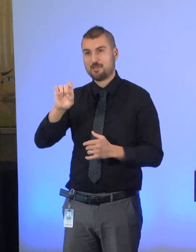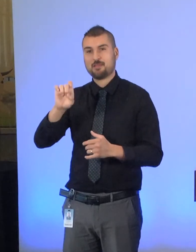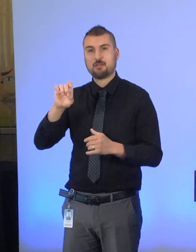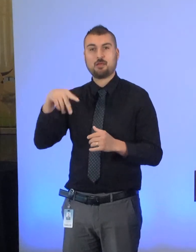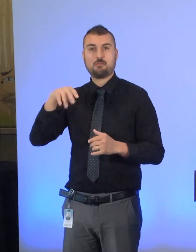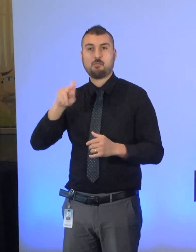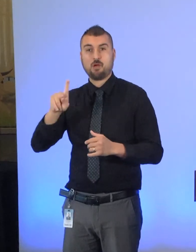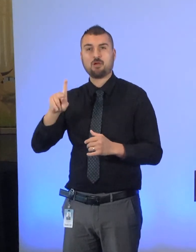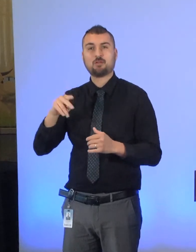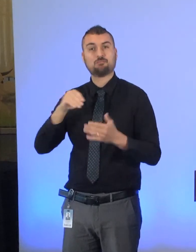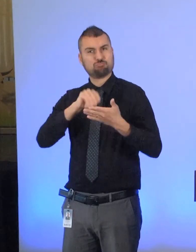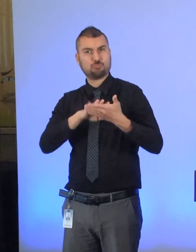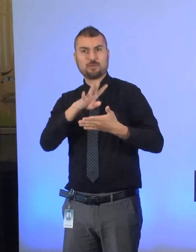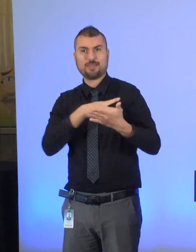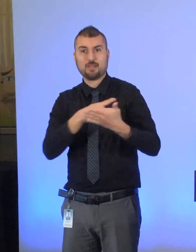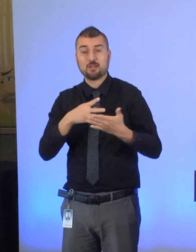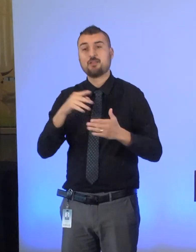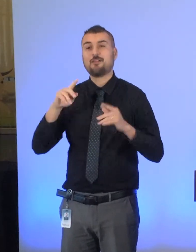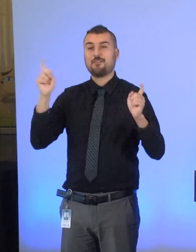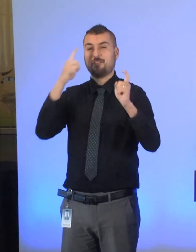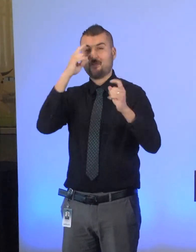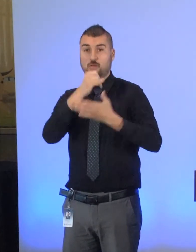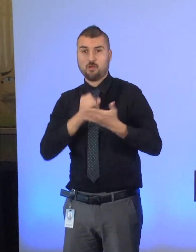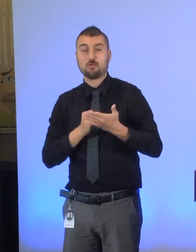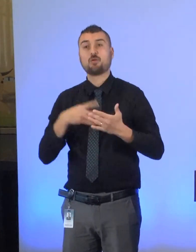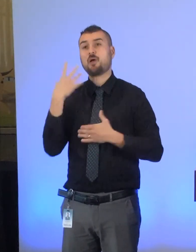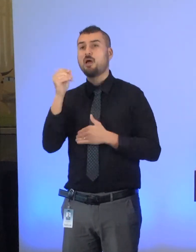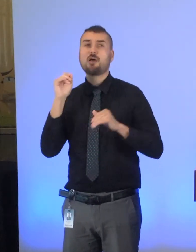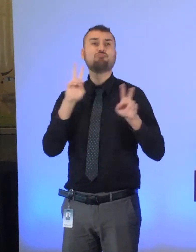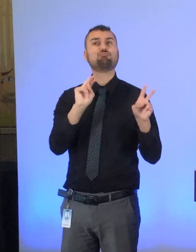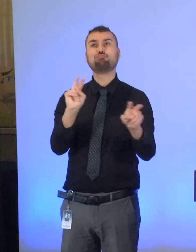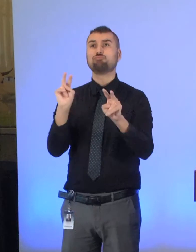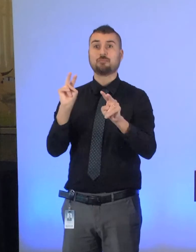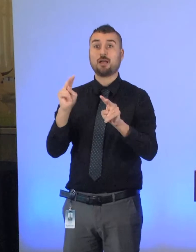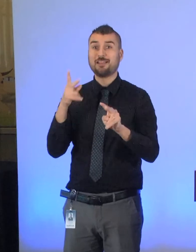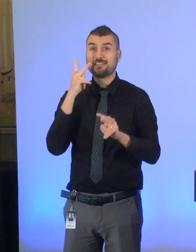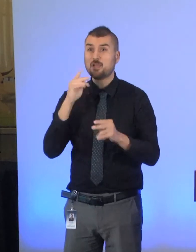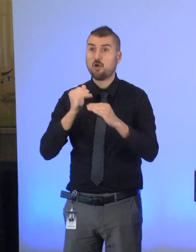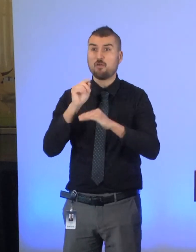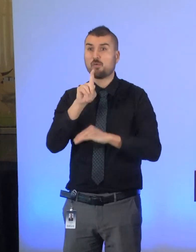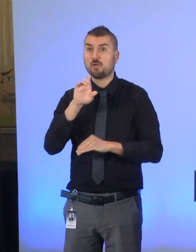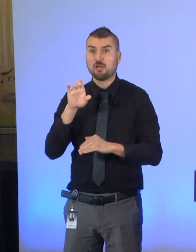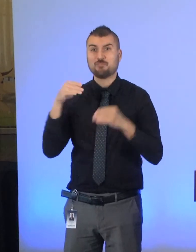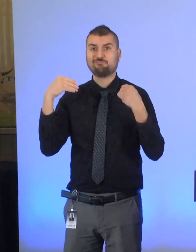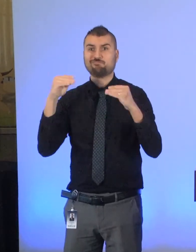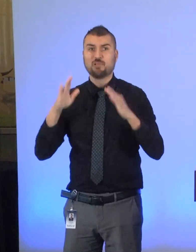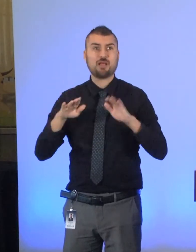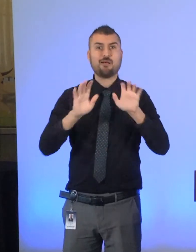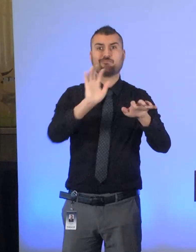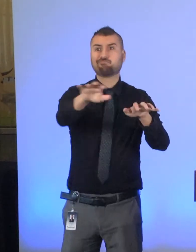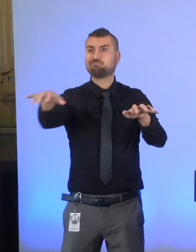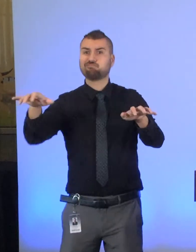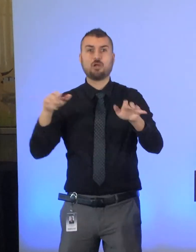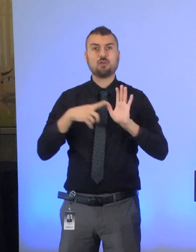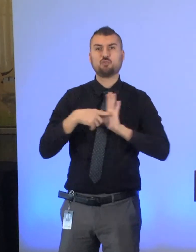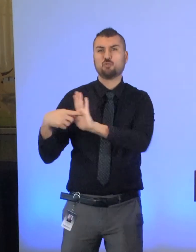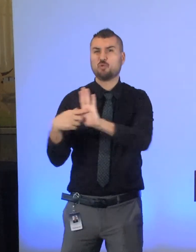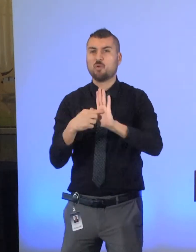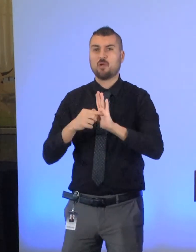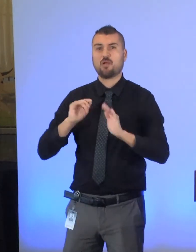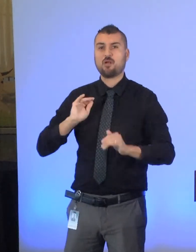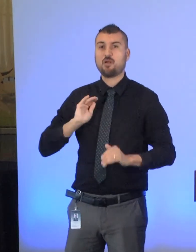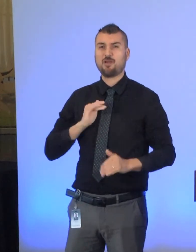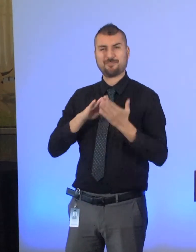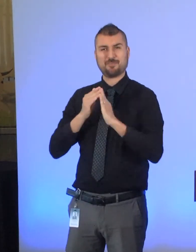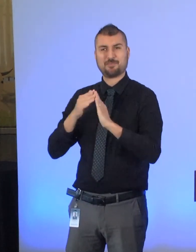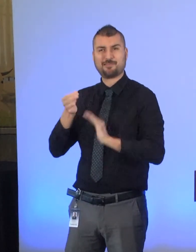Arts. Enjoy being outside while walking around visiting the 100+ local vendor booths that will be on site showcasing our community's